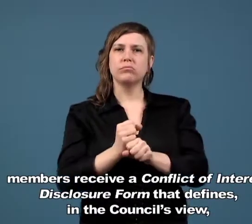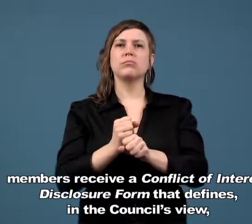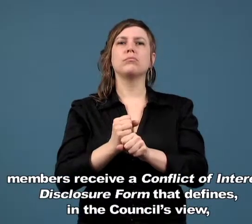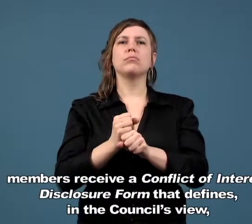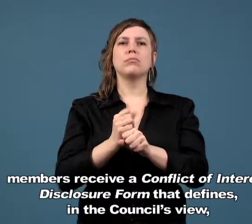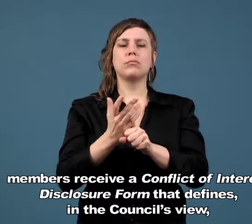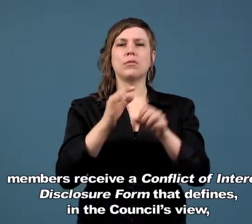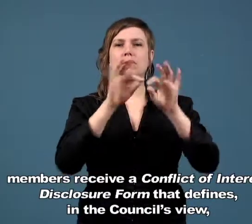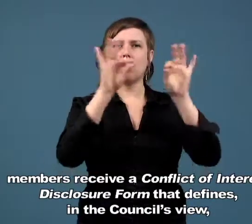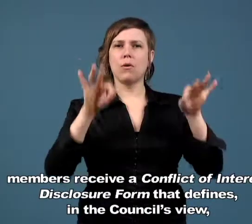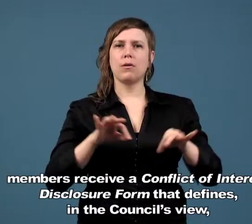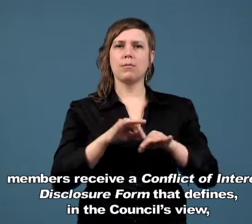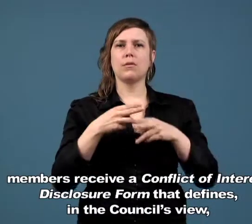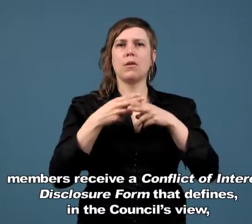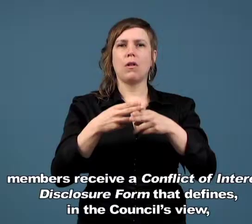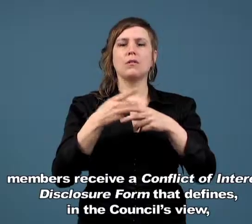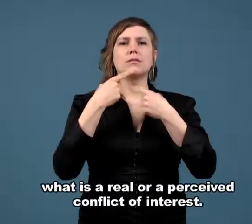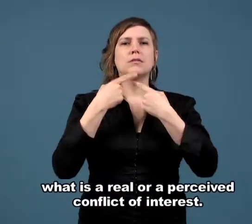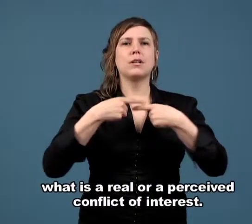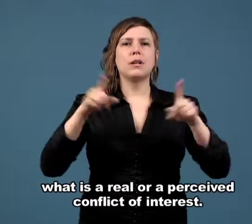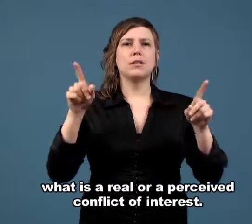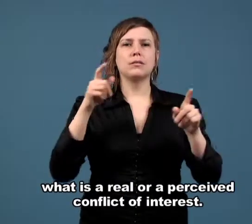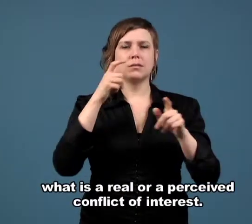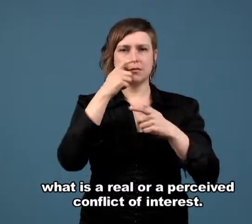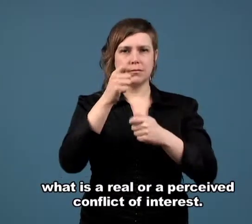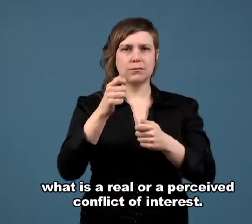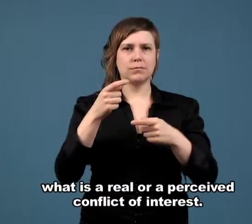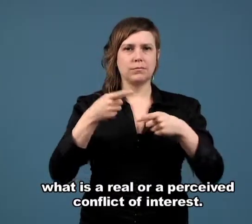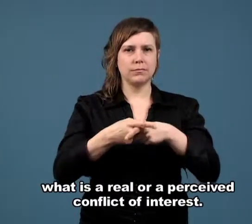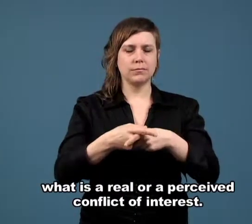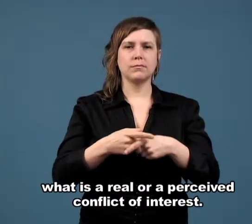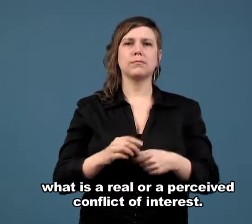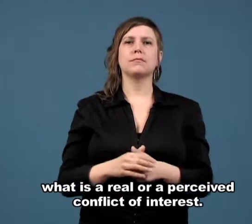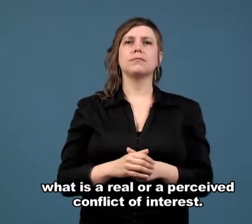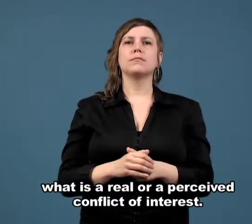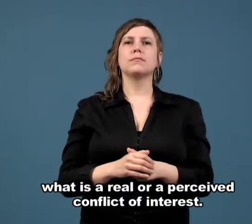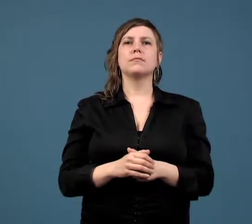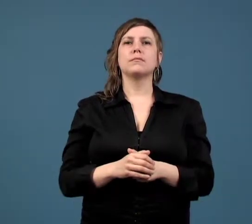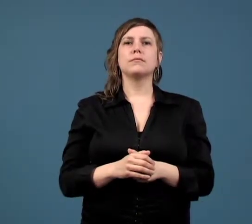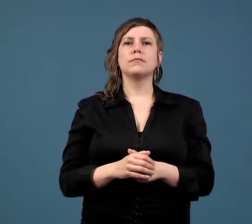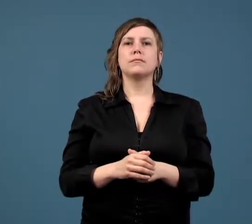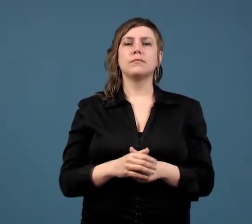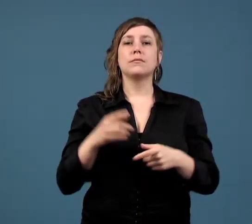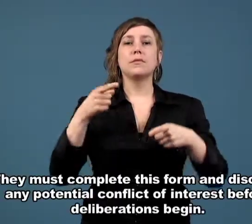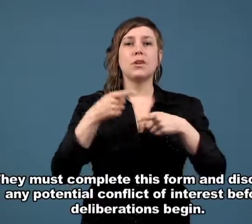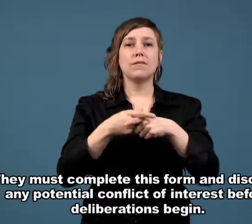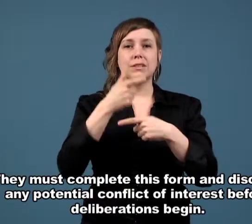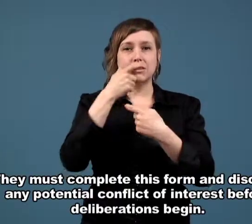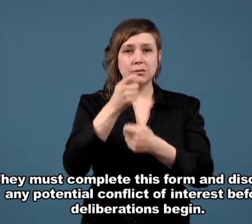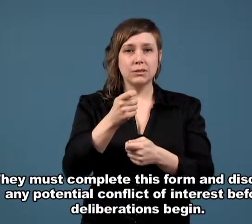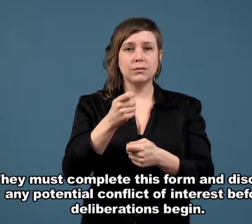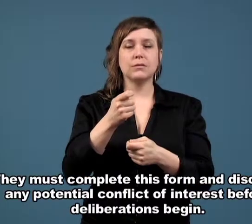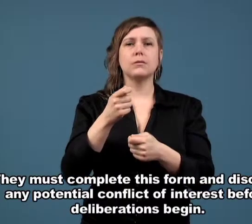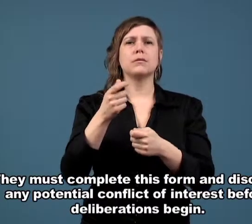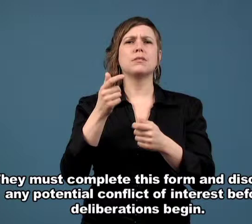disclosure form that defines, in the Council's view, what is a real or perceived conflict of interest. They must complete this